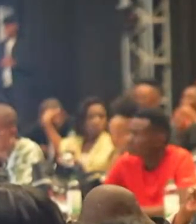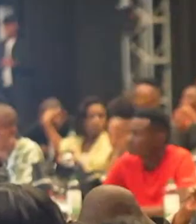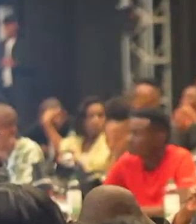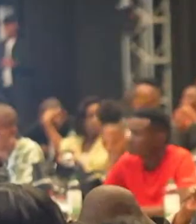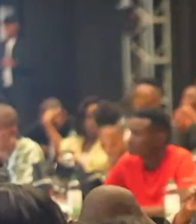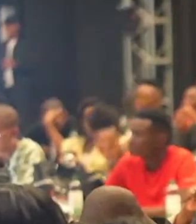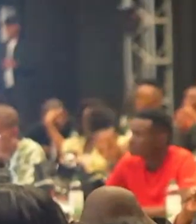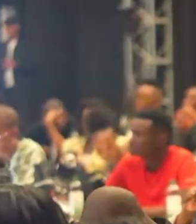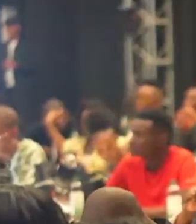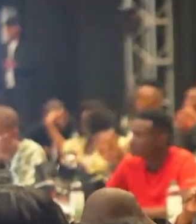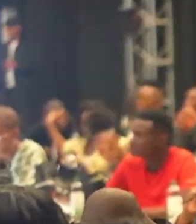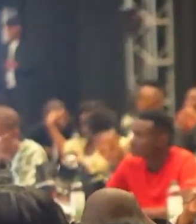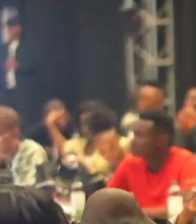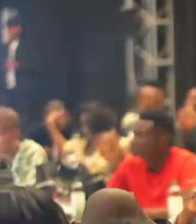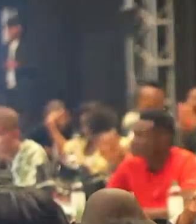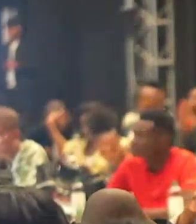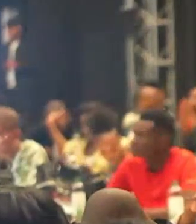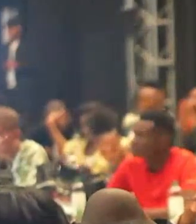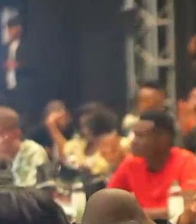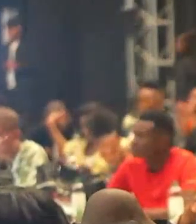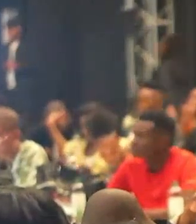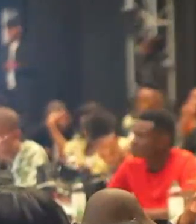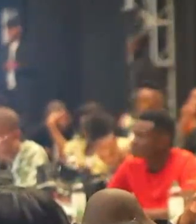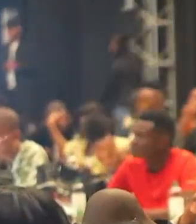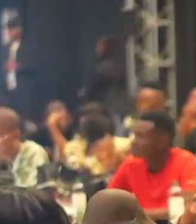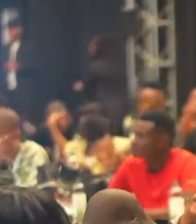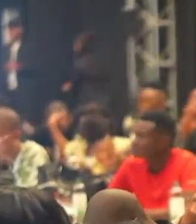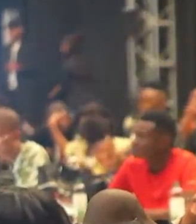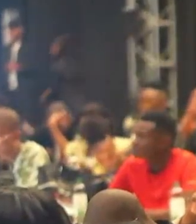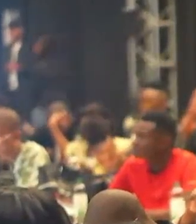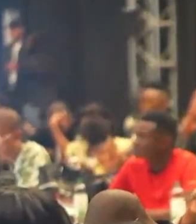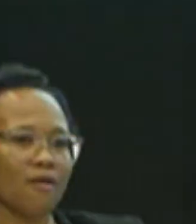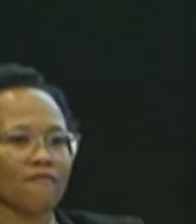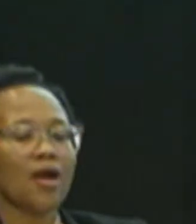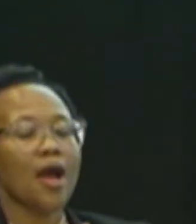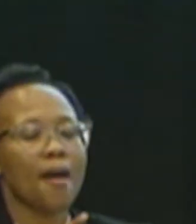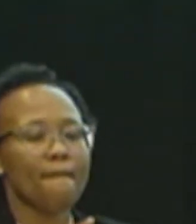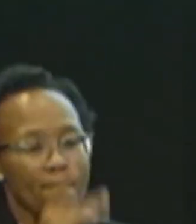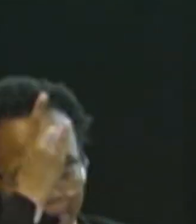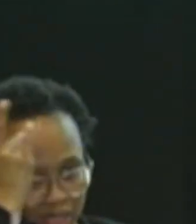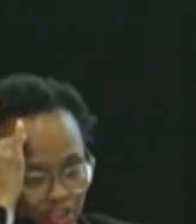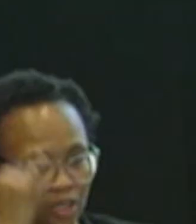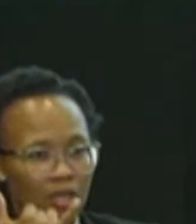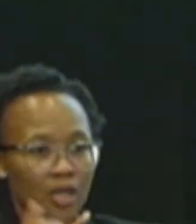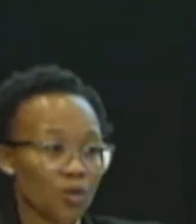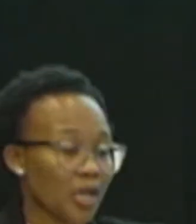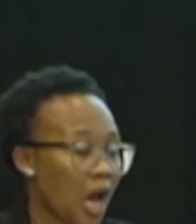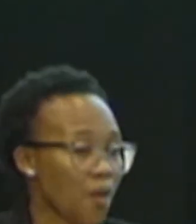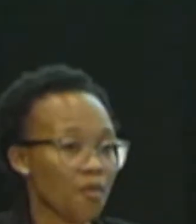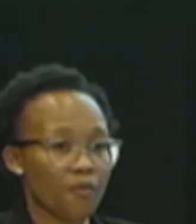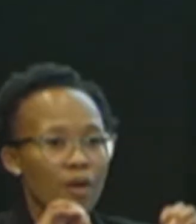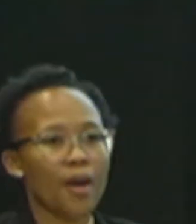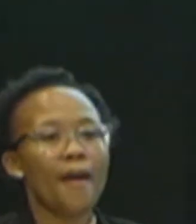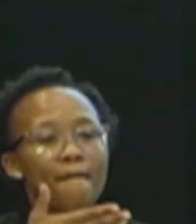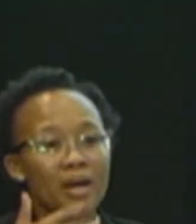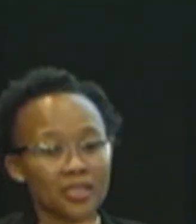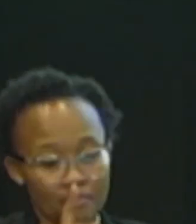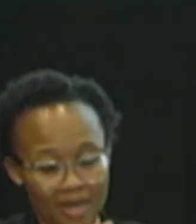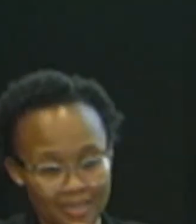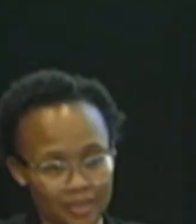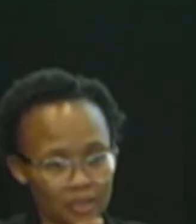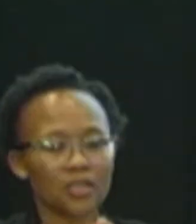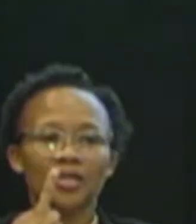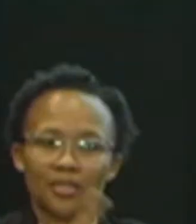March 2025. So we have no time to waste. Those best practices need to have been discussed,